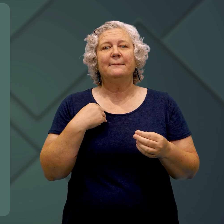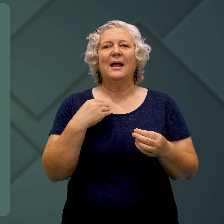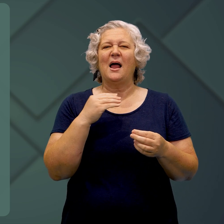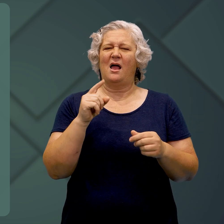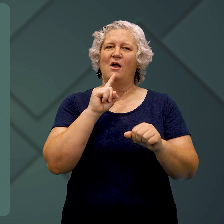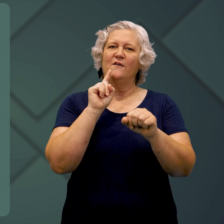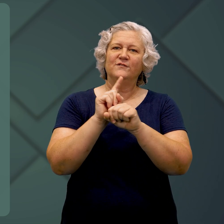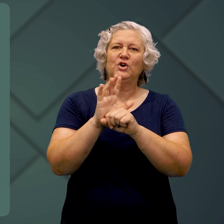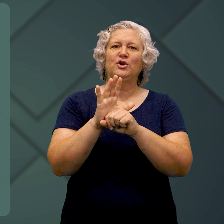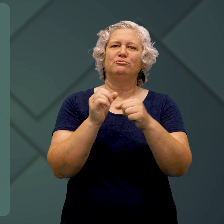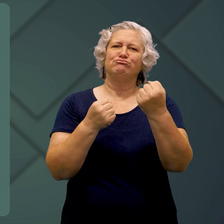research.